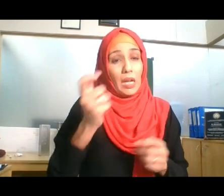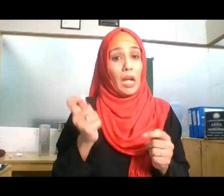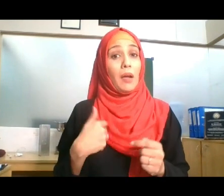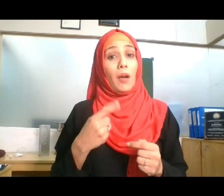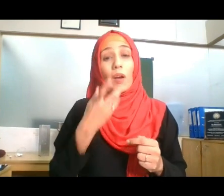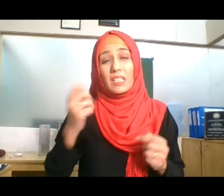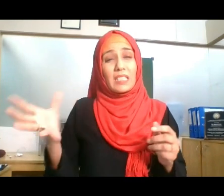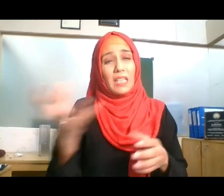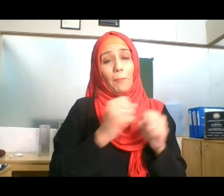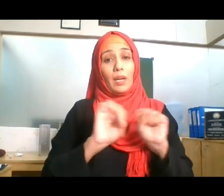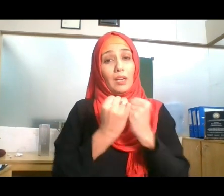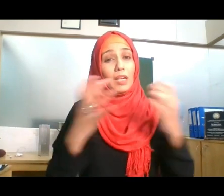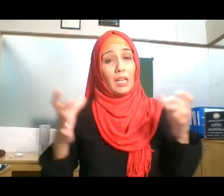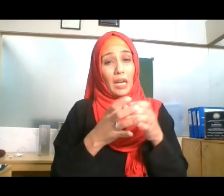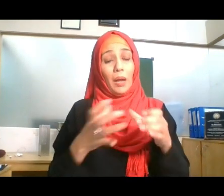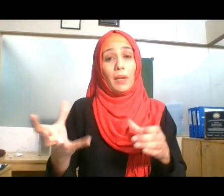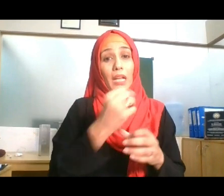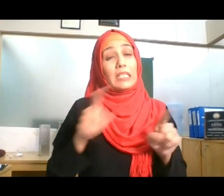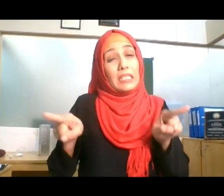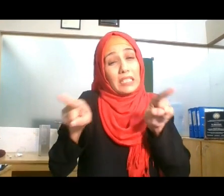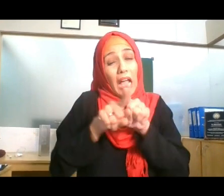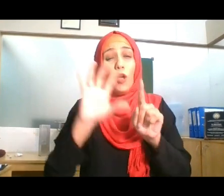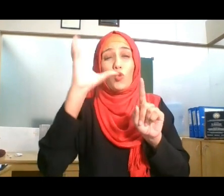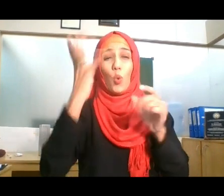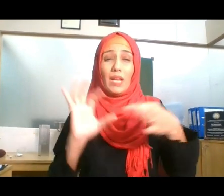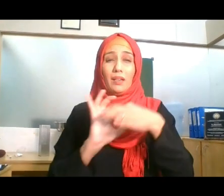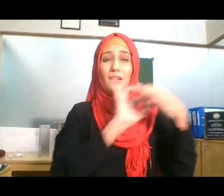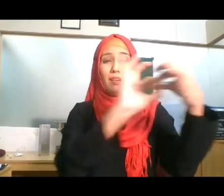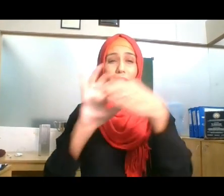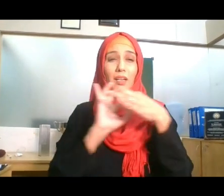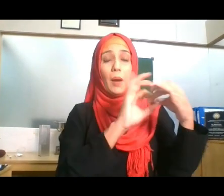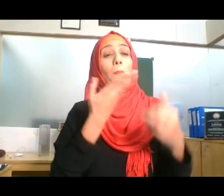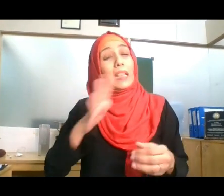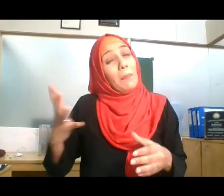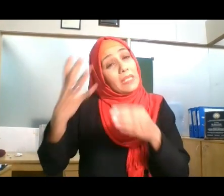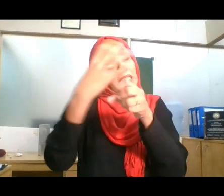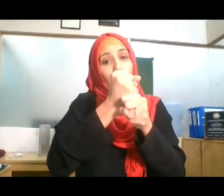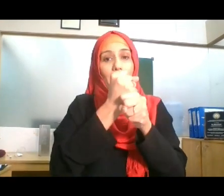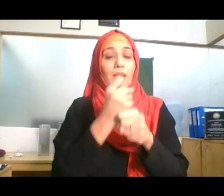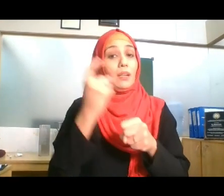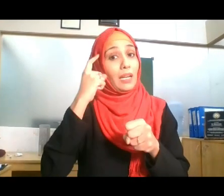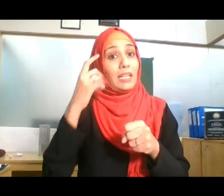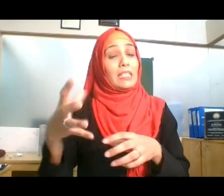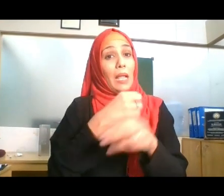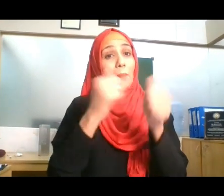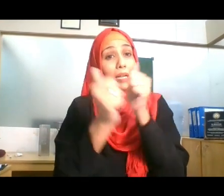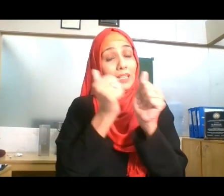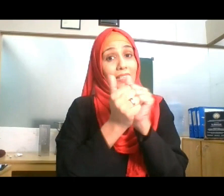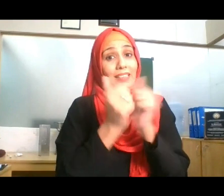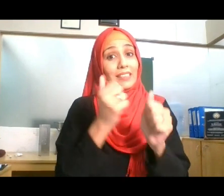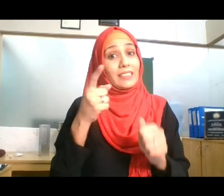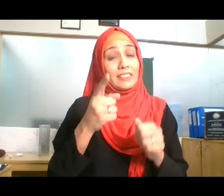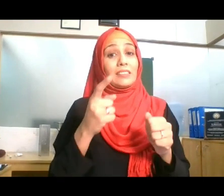and bring the world closer together. And that means everyone. And clearly, accessibility is fundamental